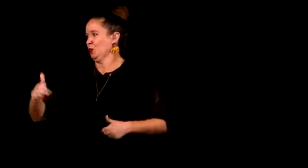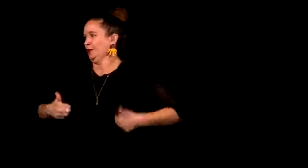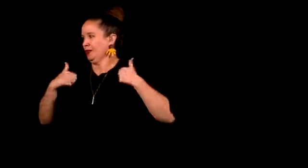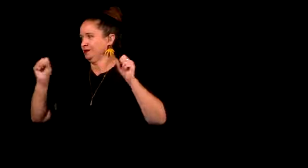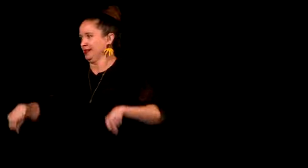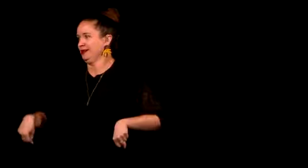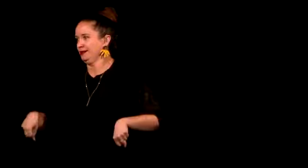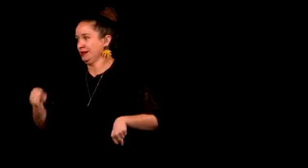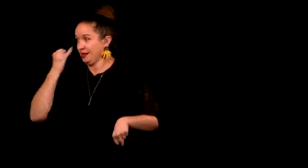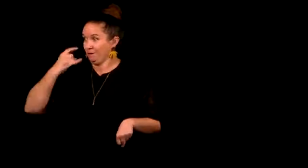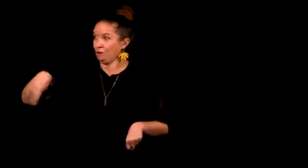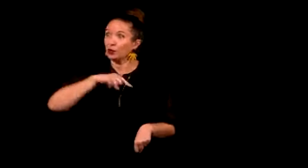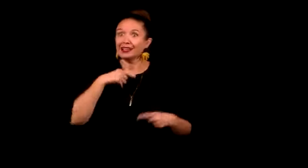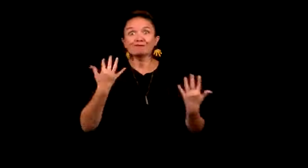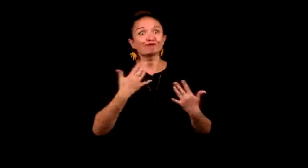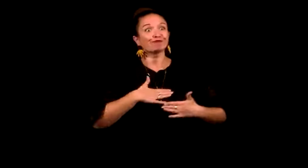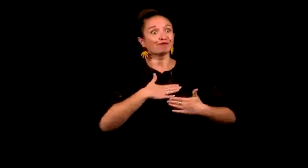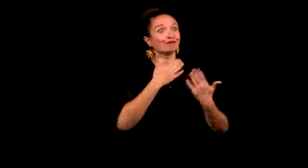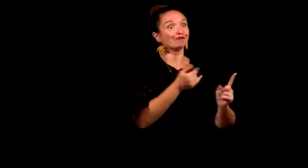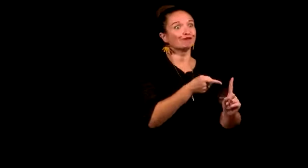see those results.